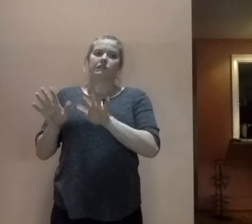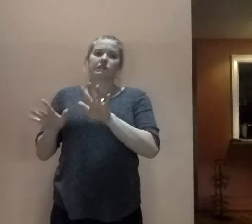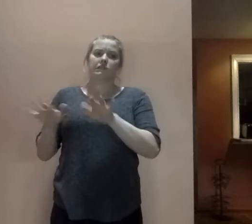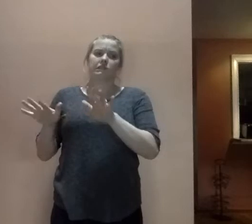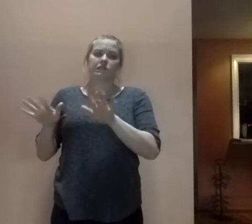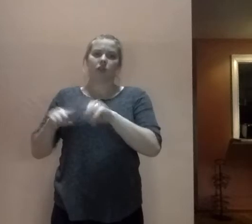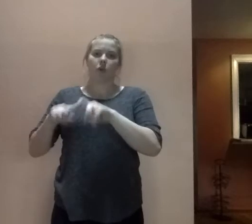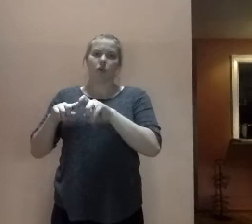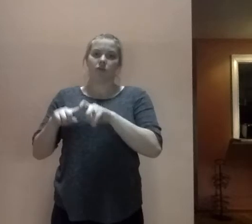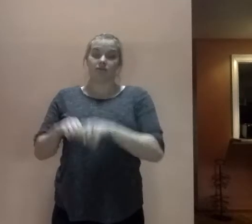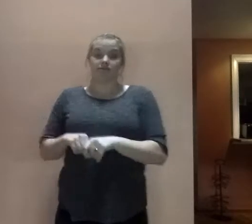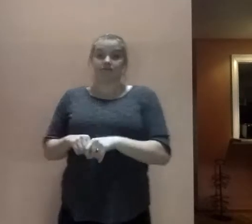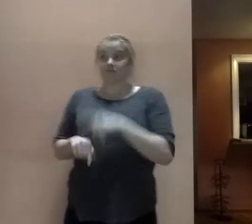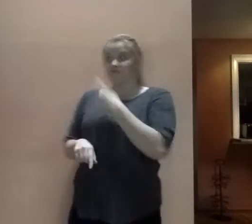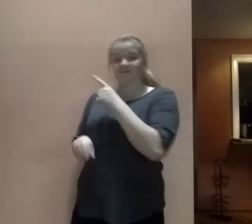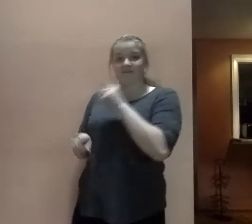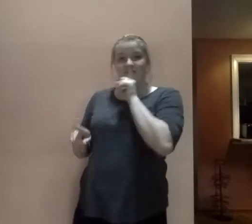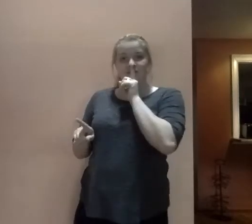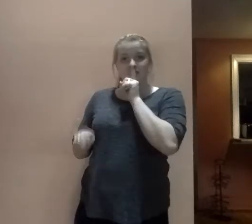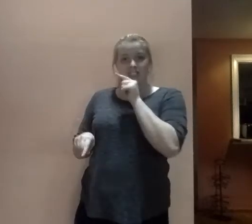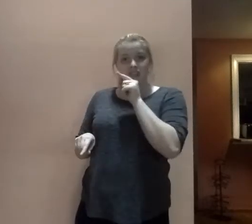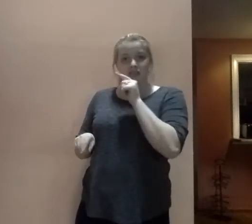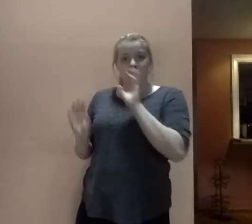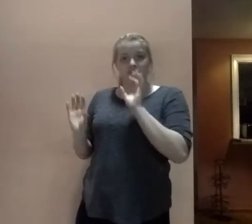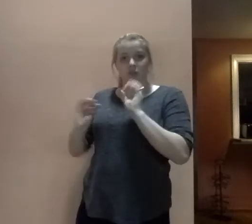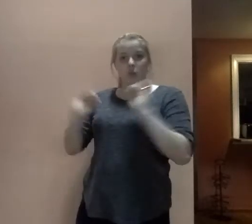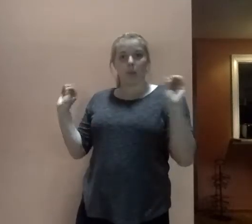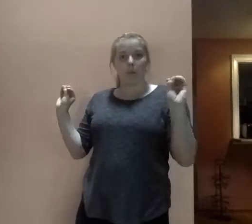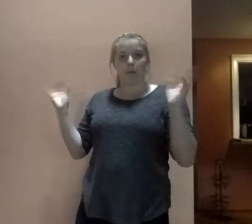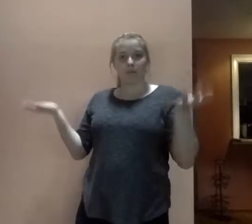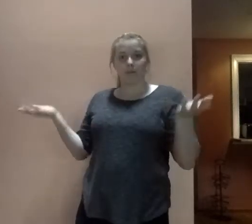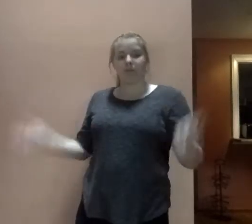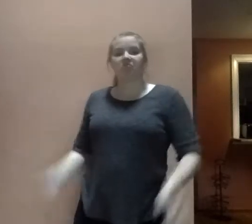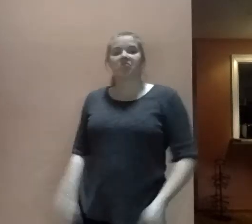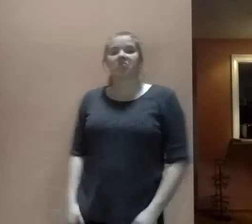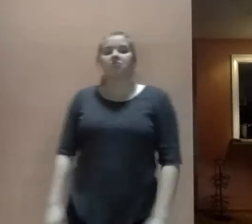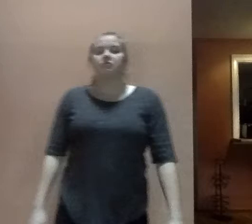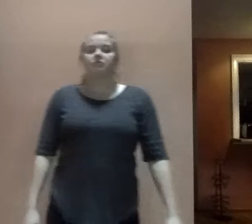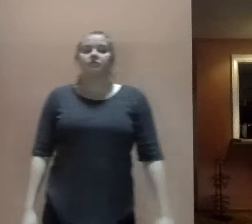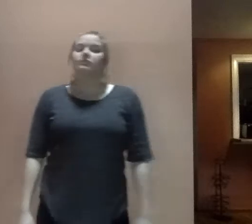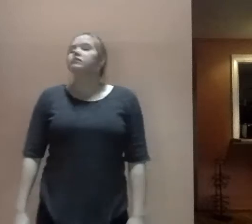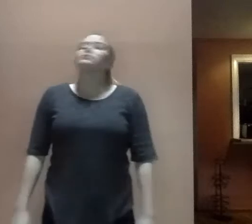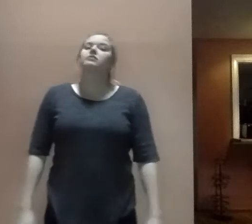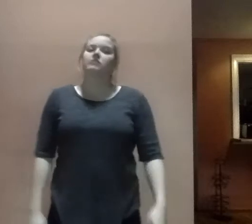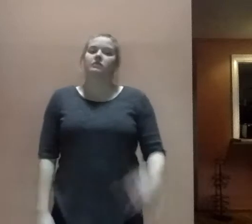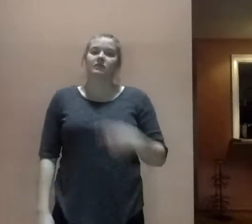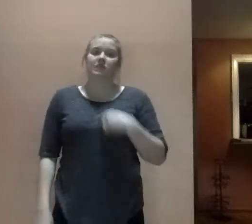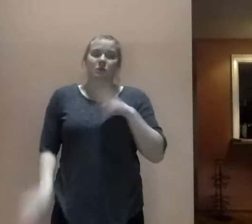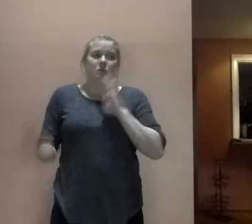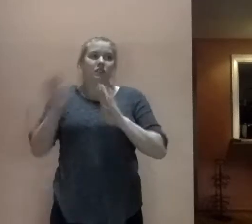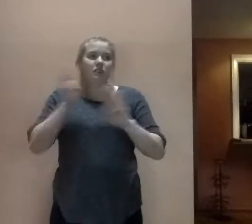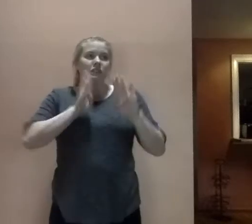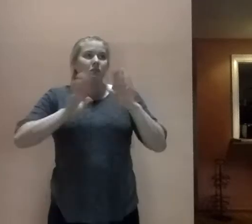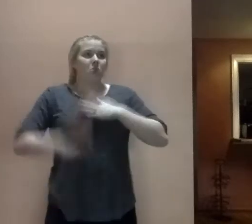answer my questions and said someone would get back with me. I had always been concerned about cancer because both my grandma and grandpa died of